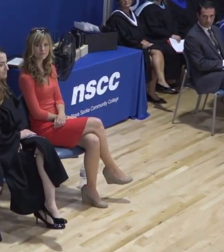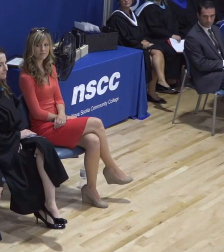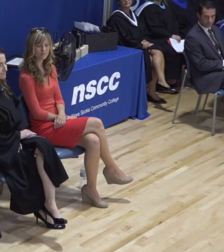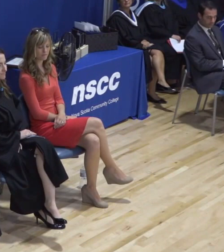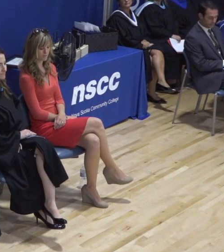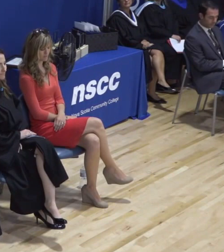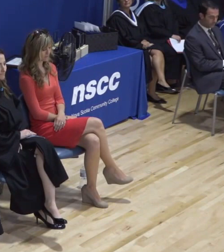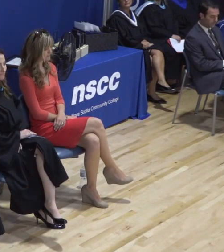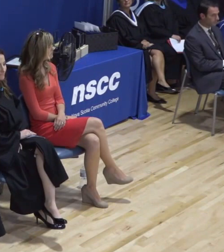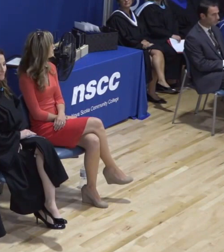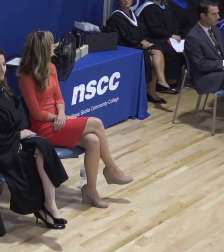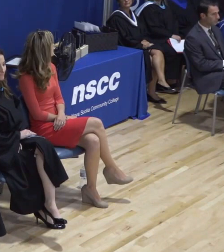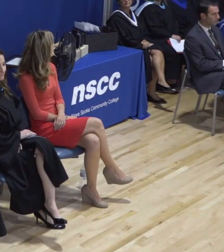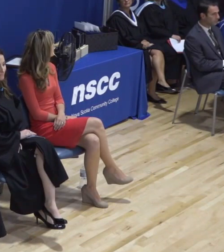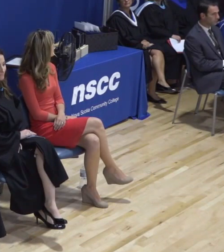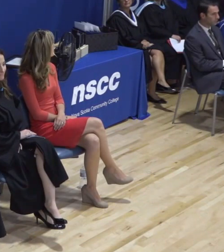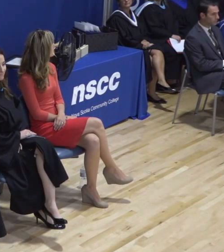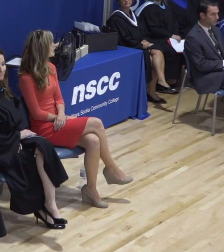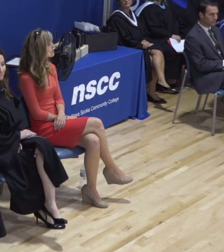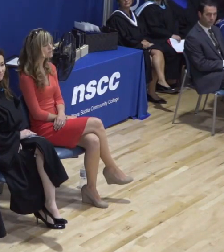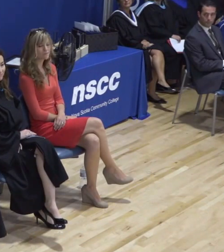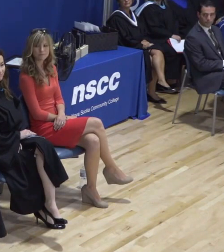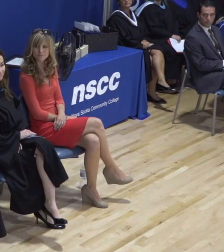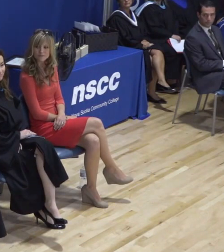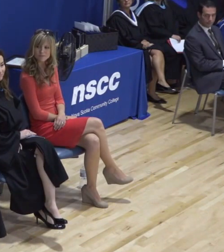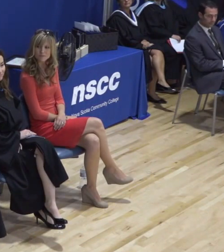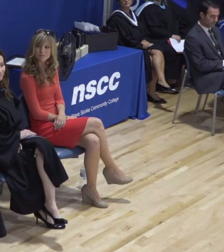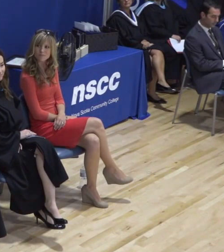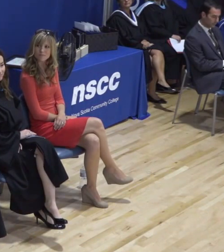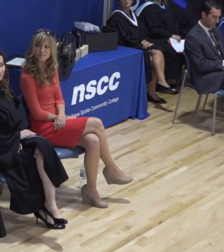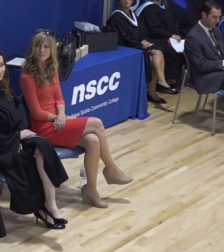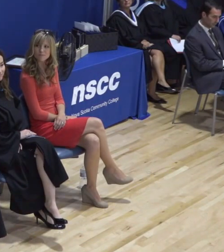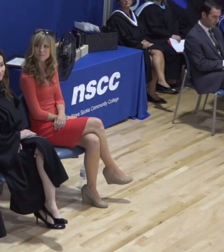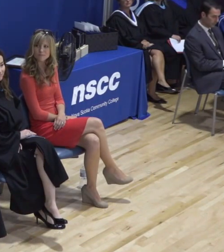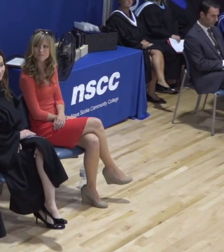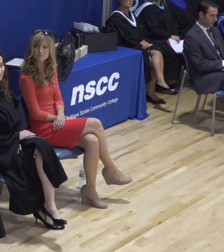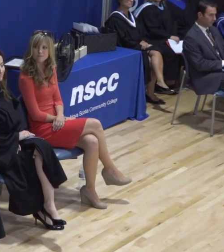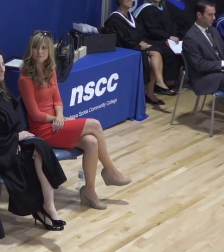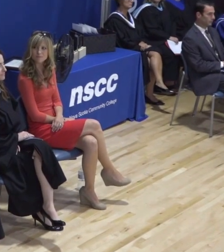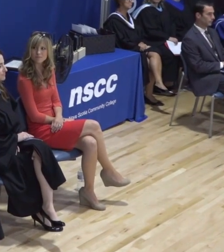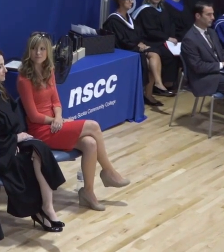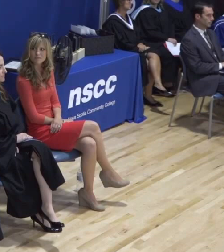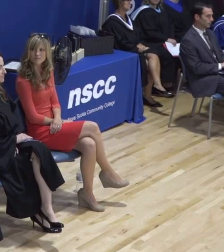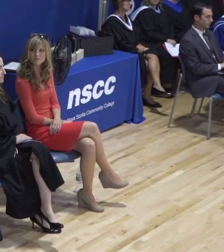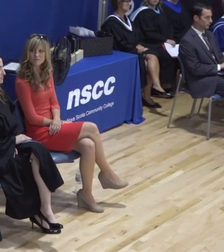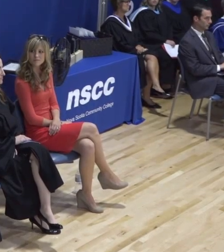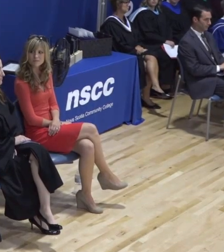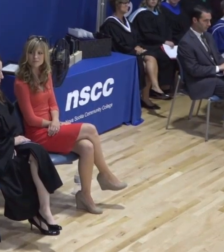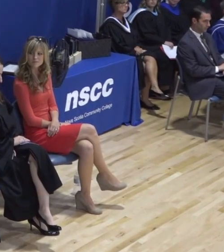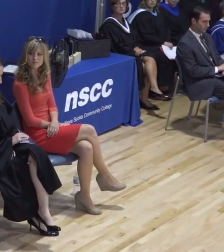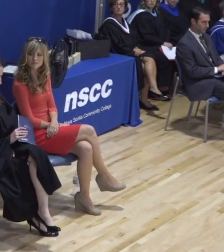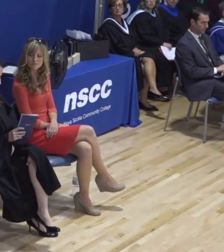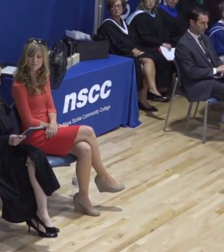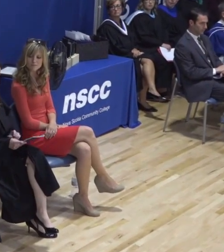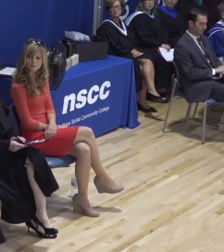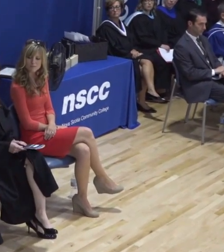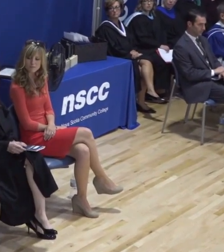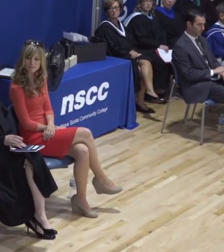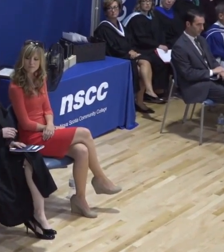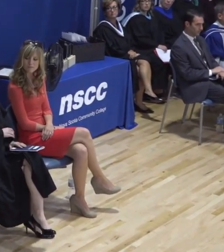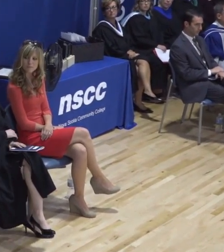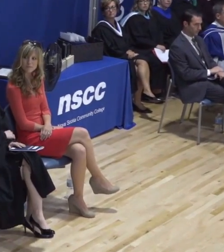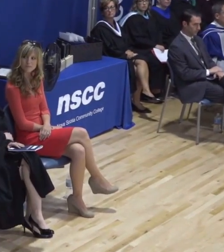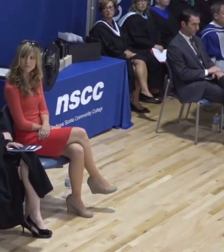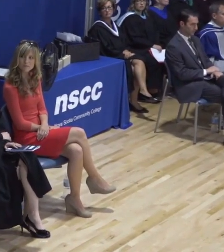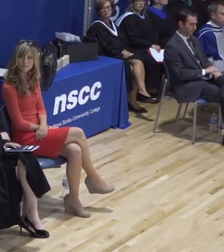and Communities. Monica Foster, Vice President College Services and CFO. Greg